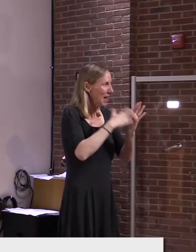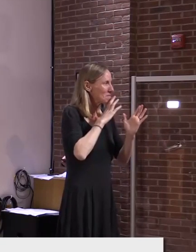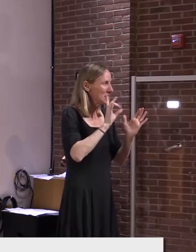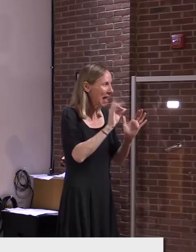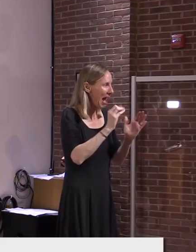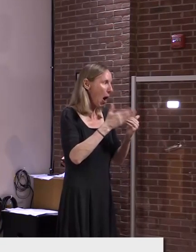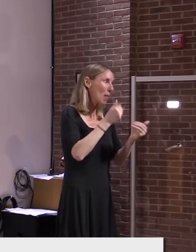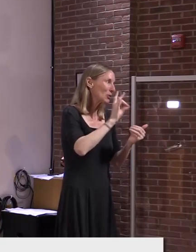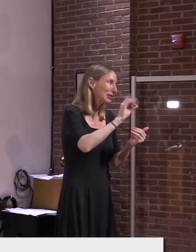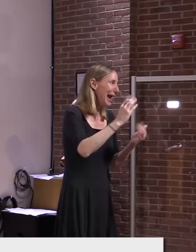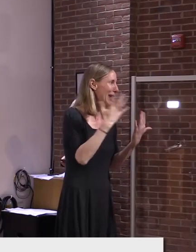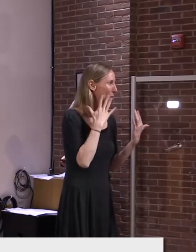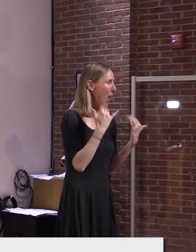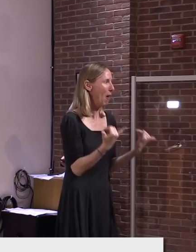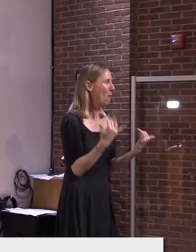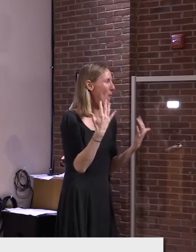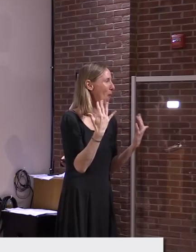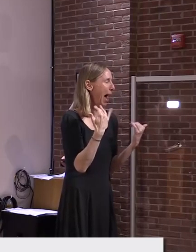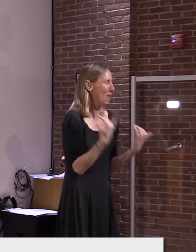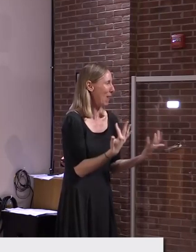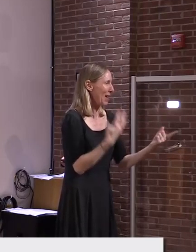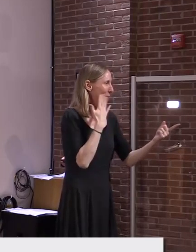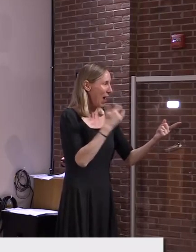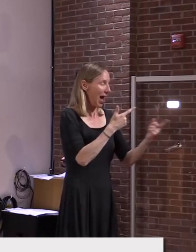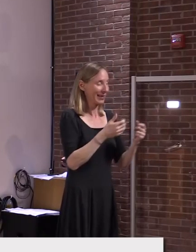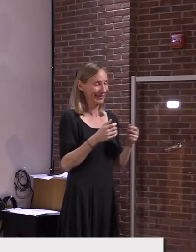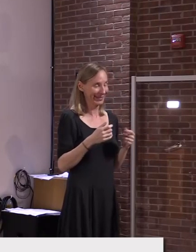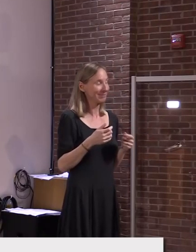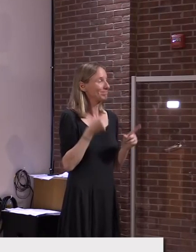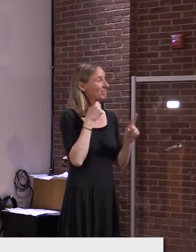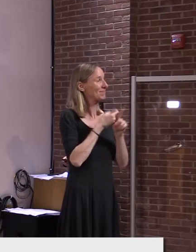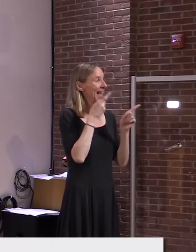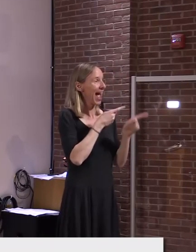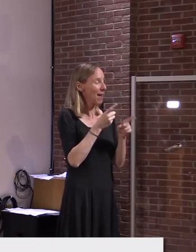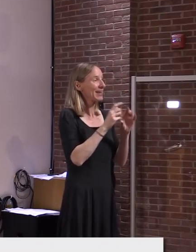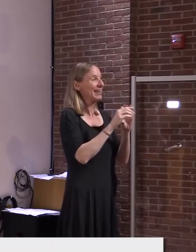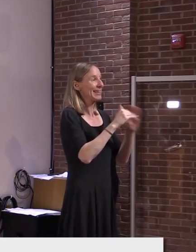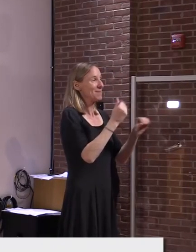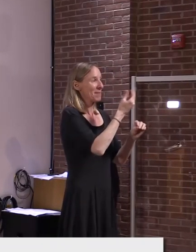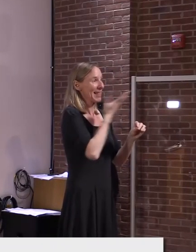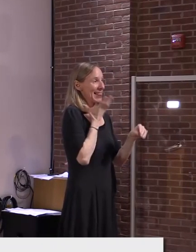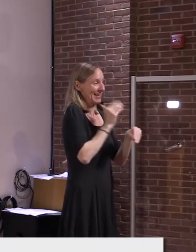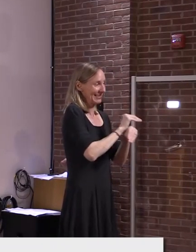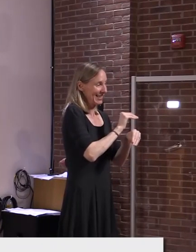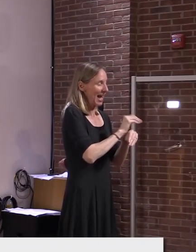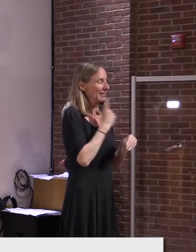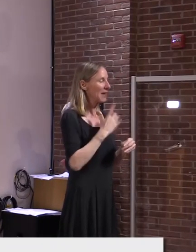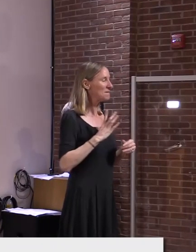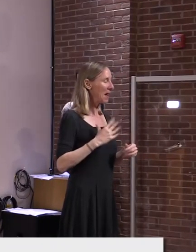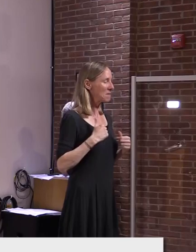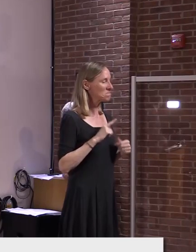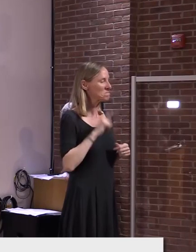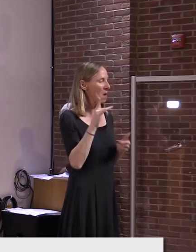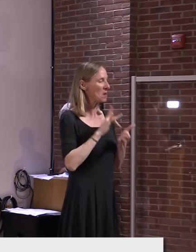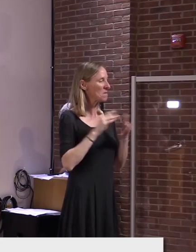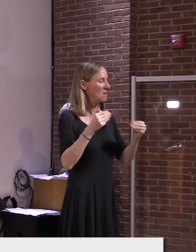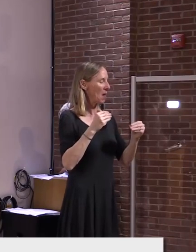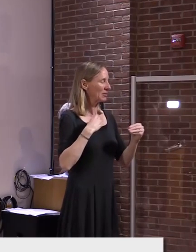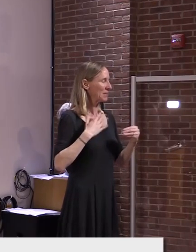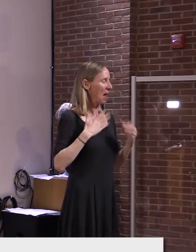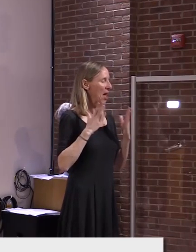group. Why wait any longer? And it just so happened, he emailed me last night saying he'd been to the pharmacy in his